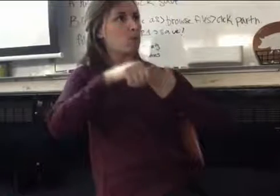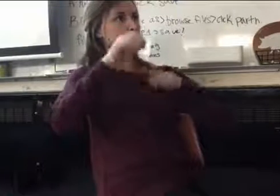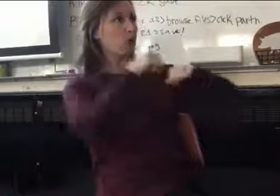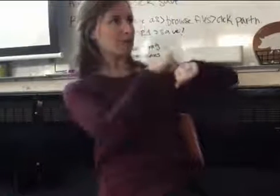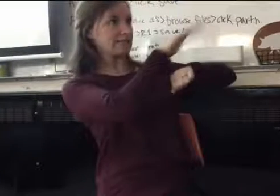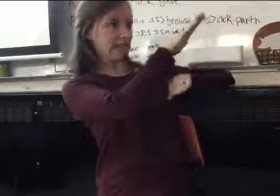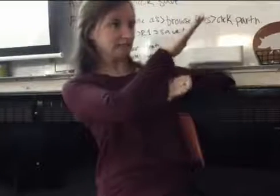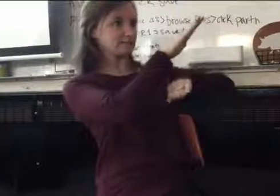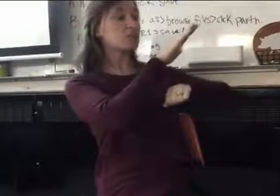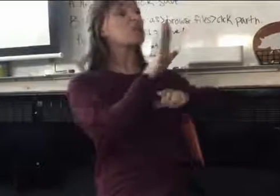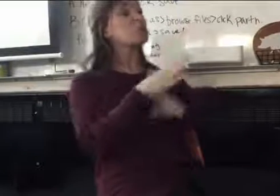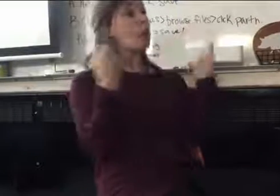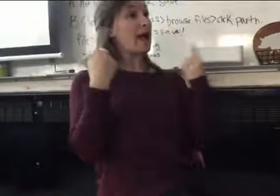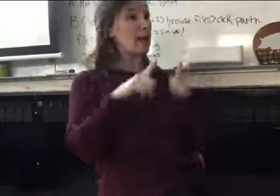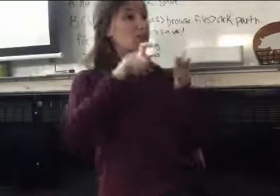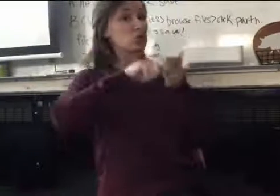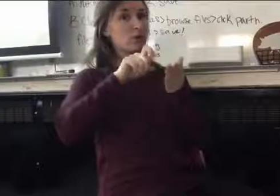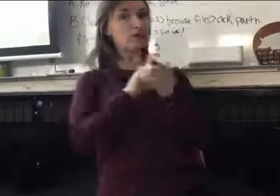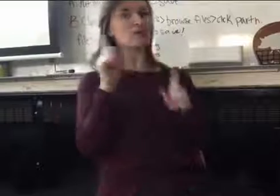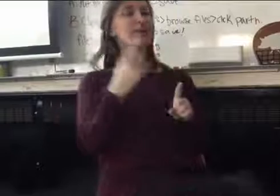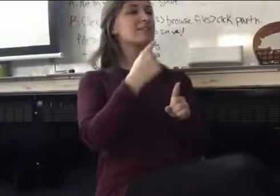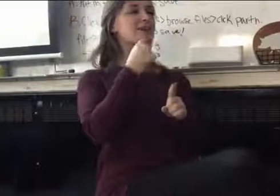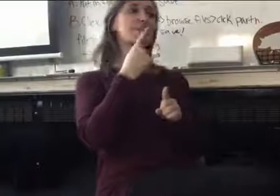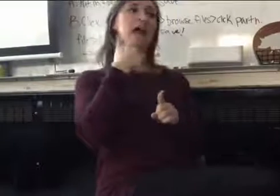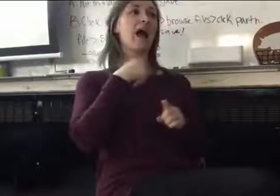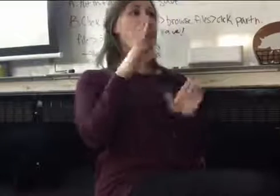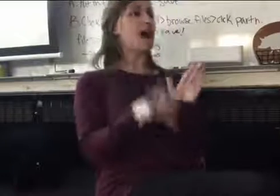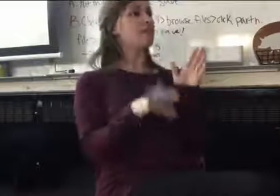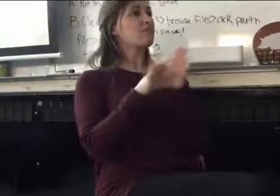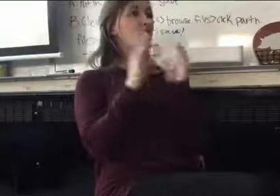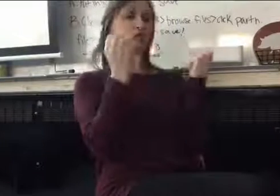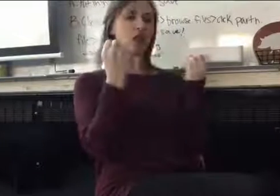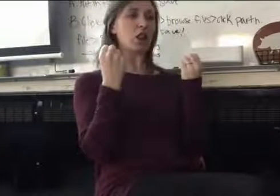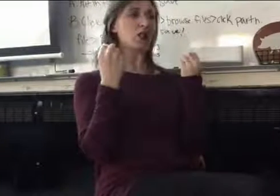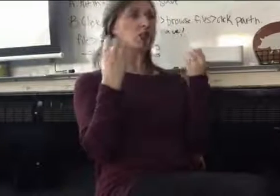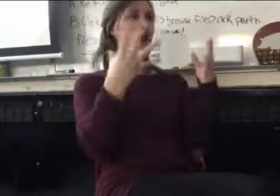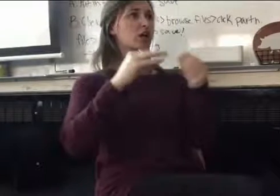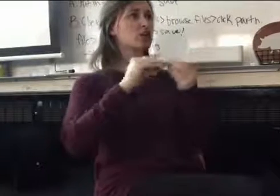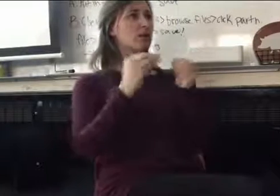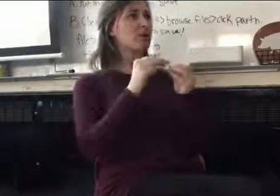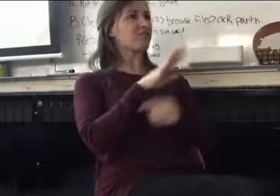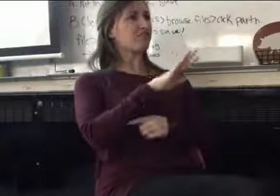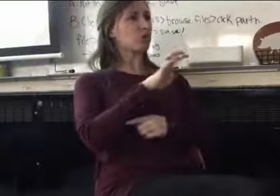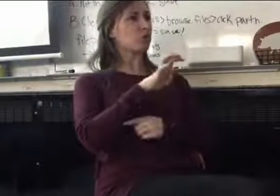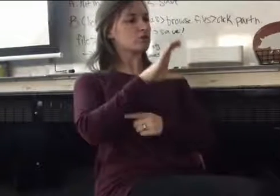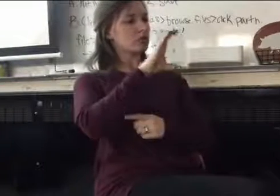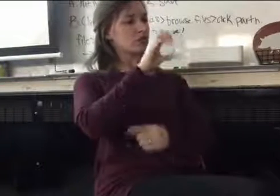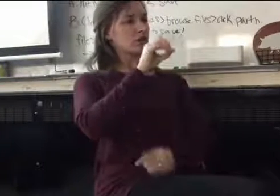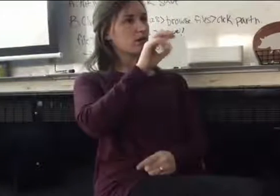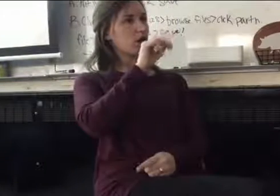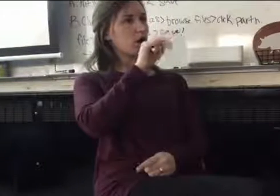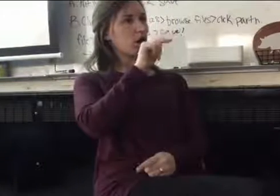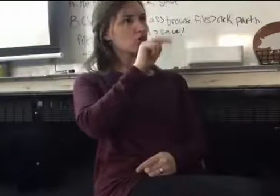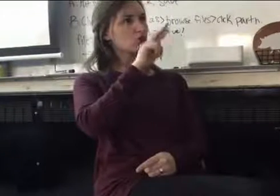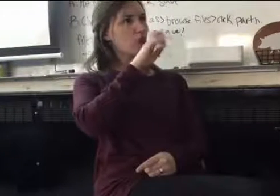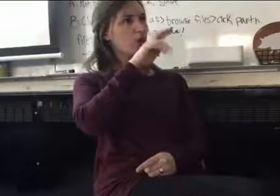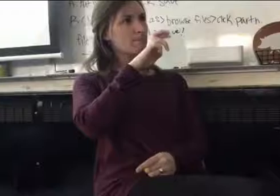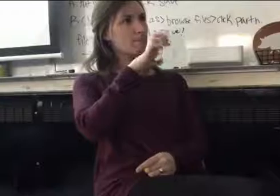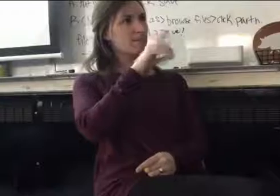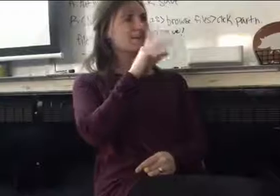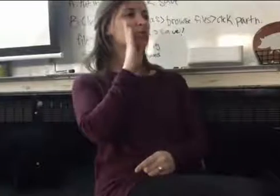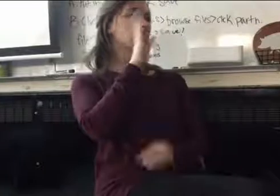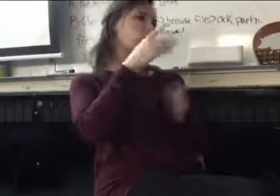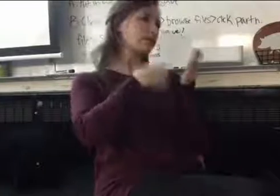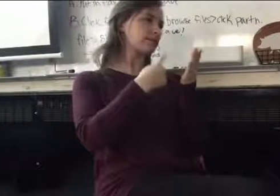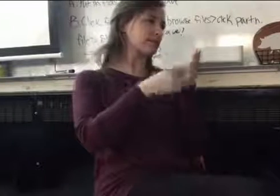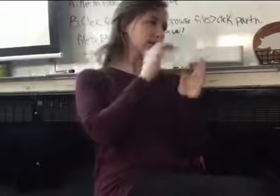what happens is that he writes this, so it says, I have found a large number of the 400 contrabands, which we'll talk about that word in a second, examined by